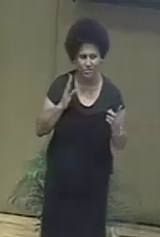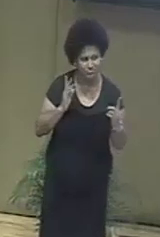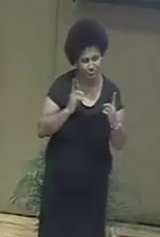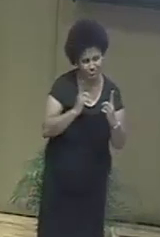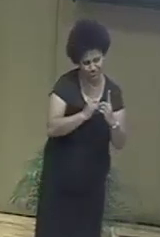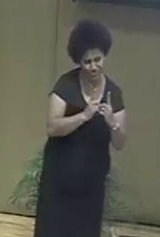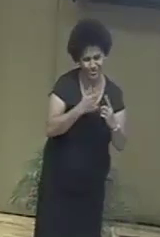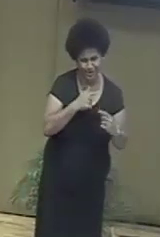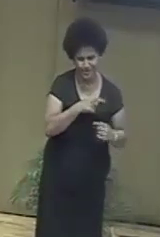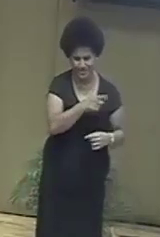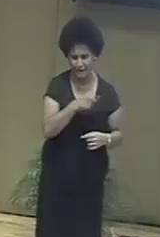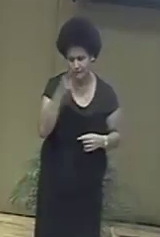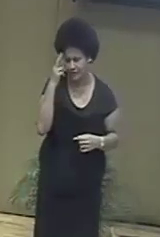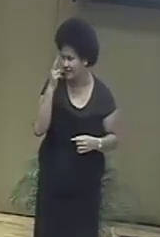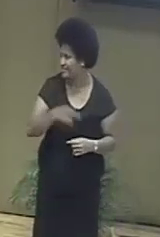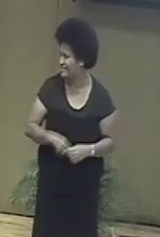closer to him because of that.